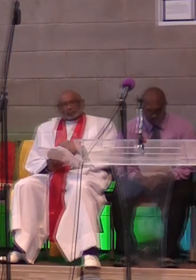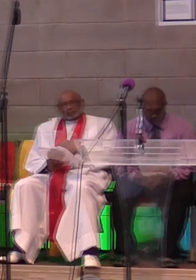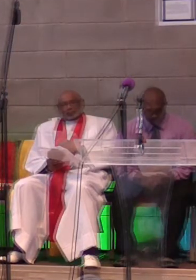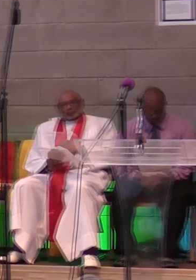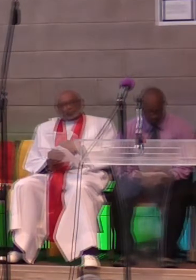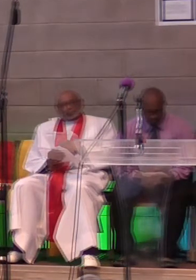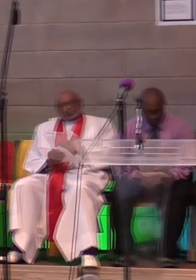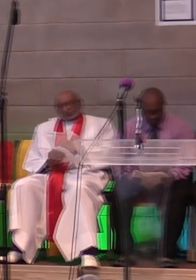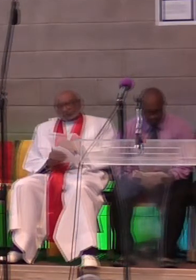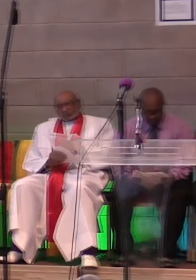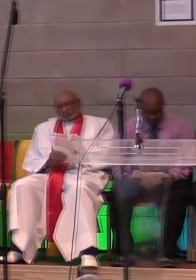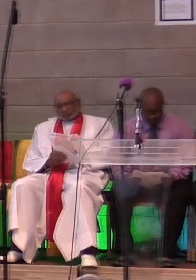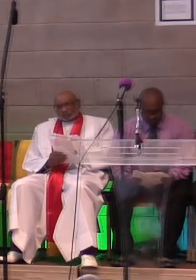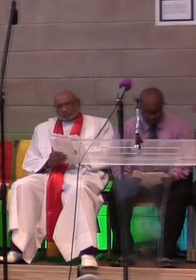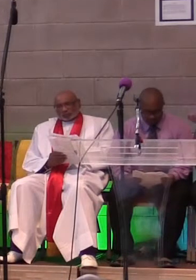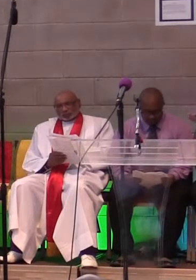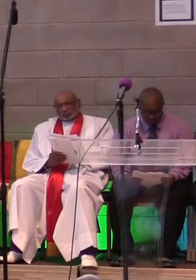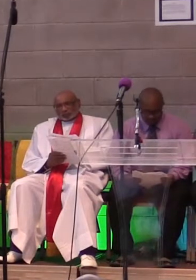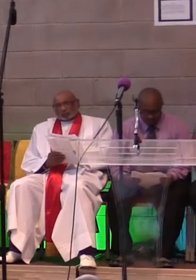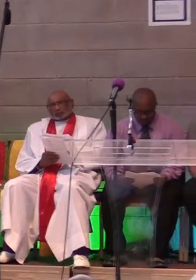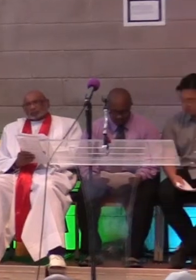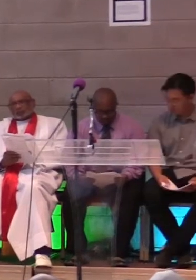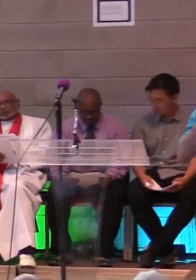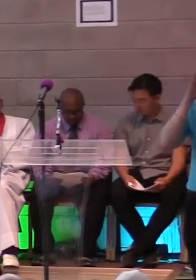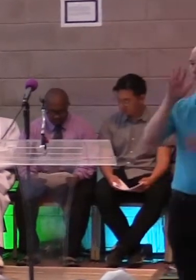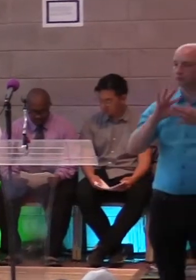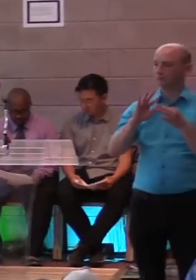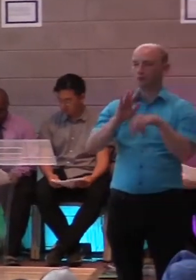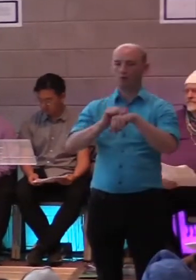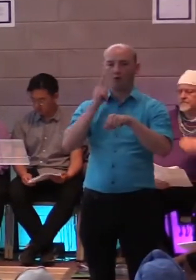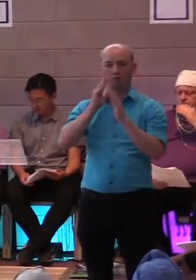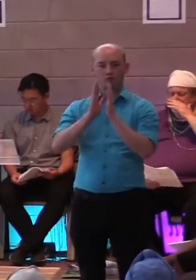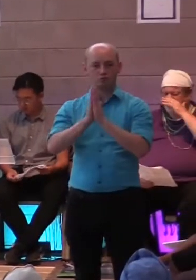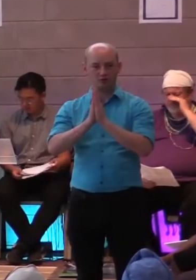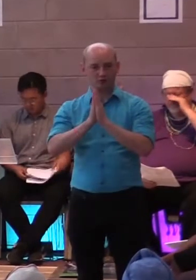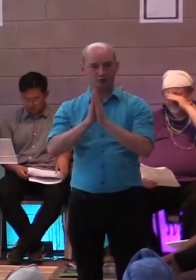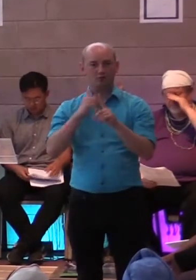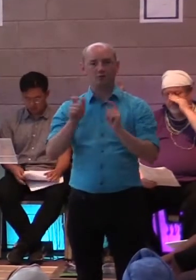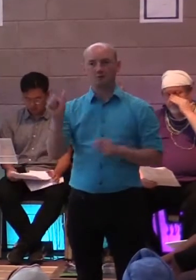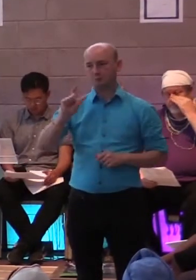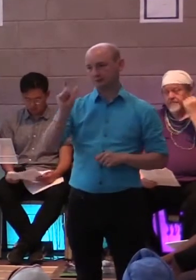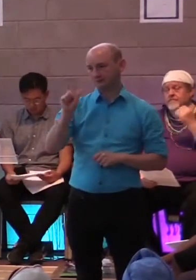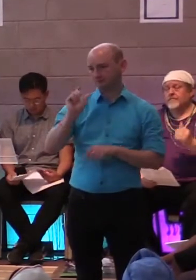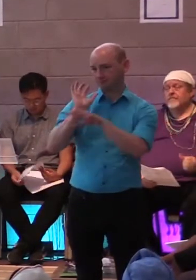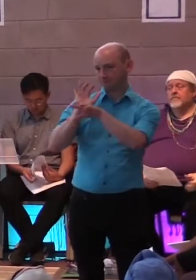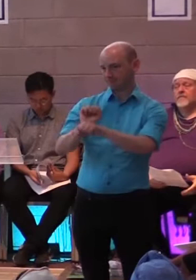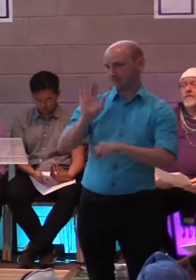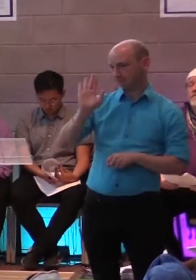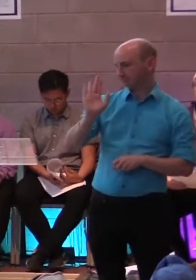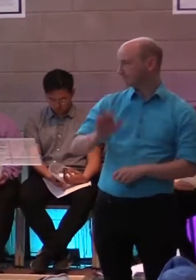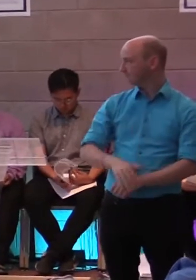Peace be upon you. I'll be reciting the call to prayer from the Muslim tradition, the Adhan.